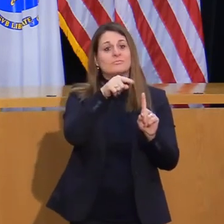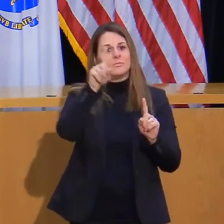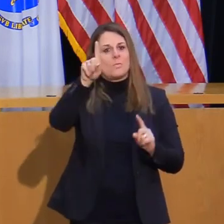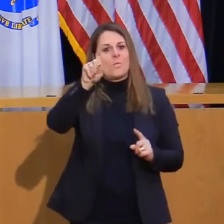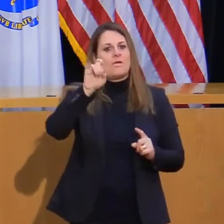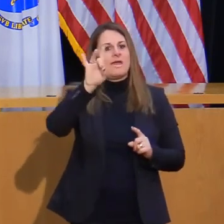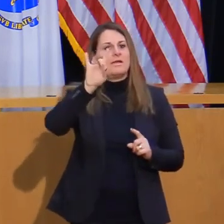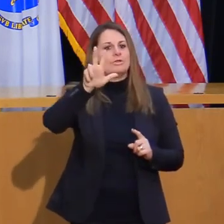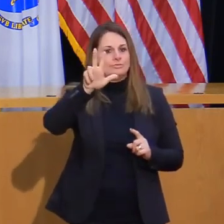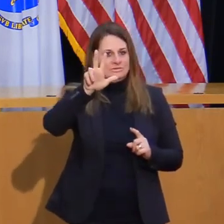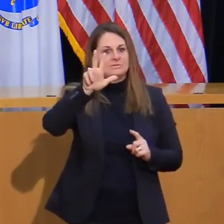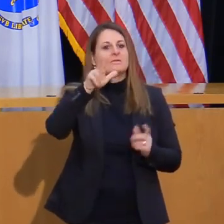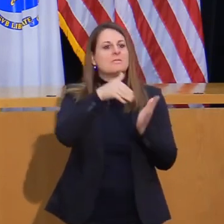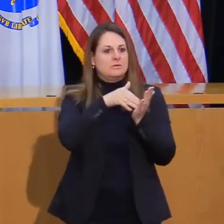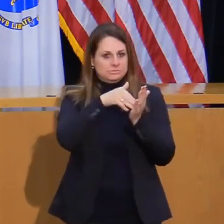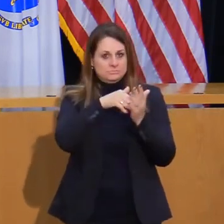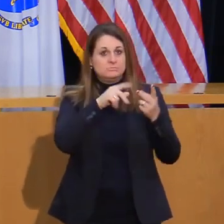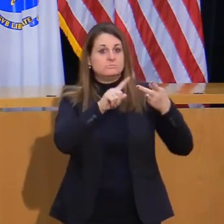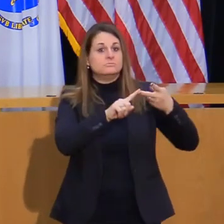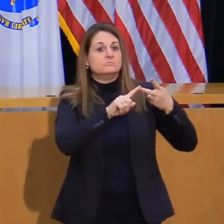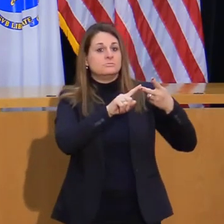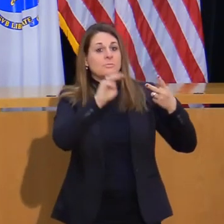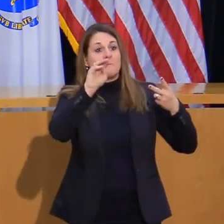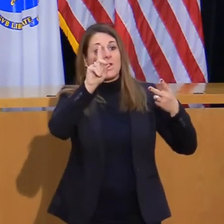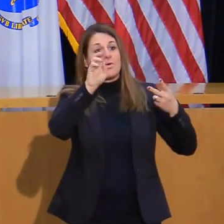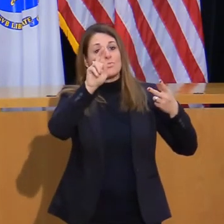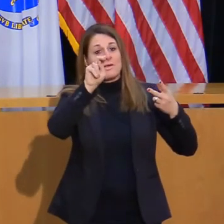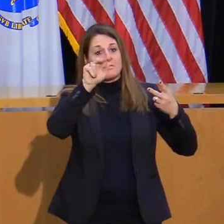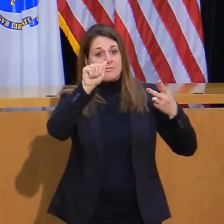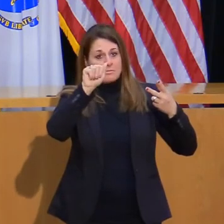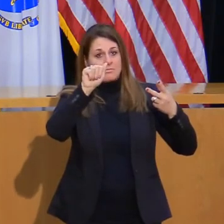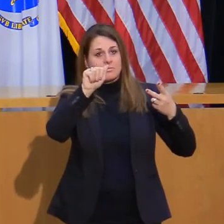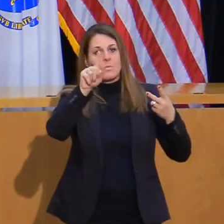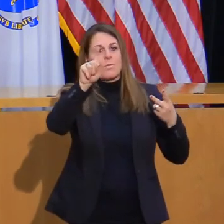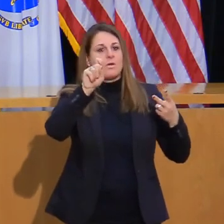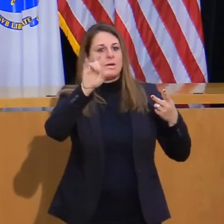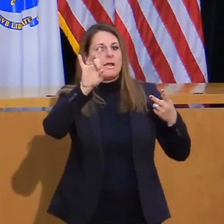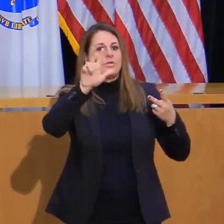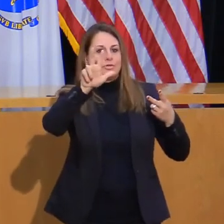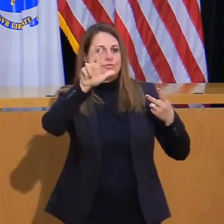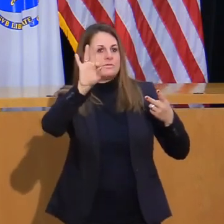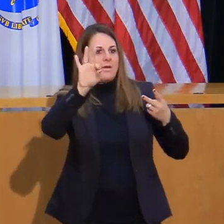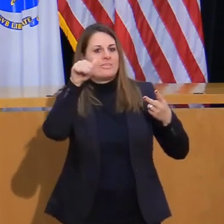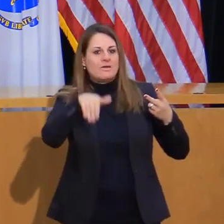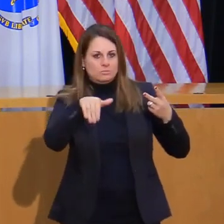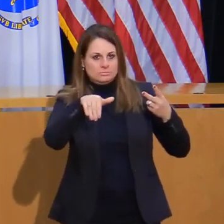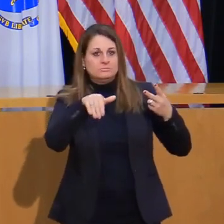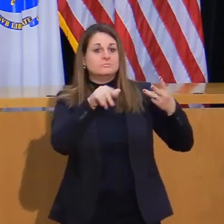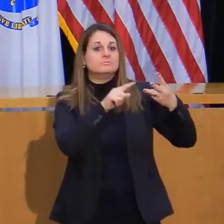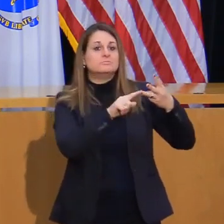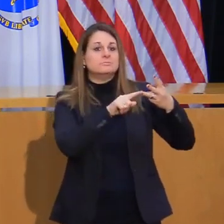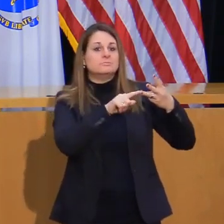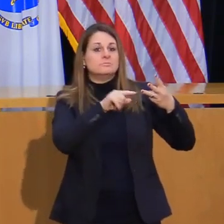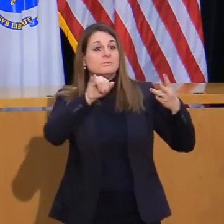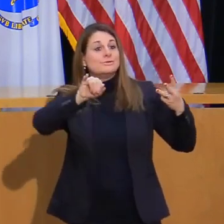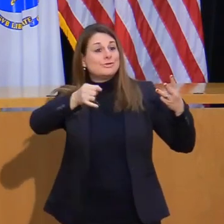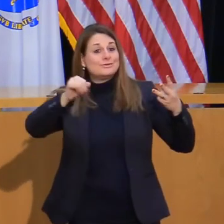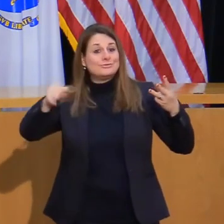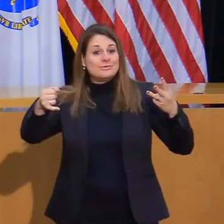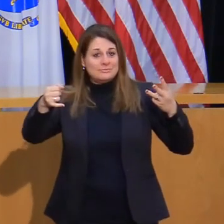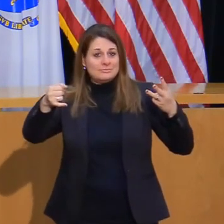and 139,000 first and second doses of Moderna, and 7,900 doses of